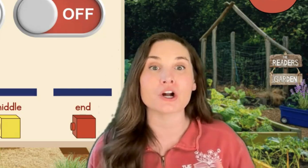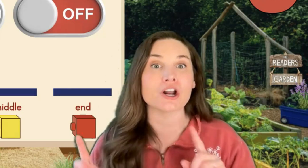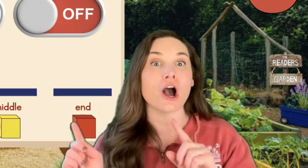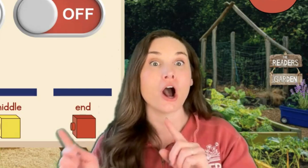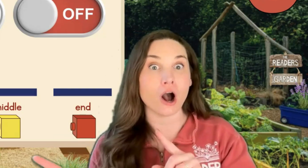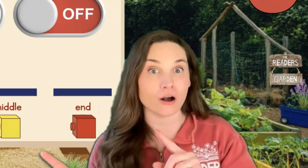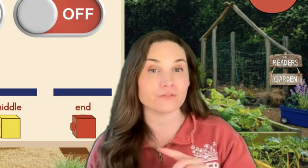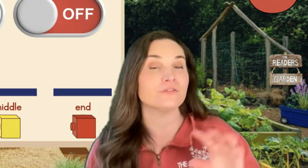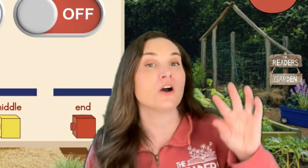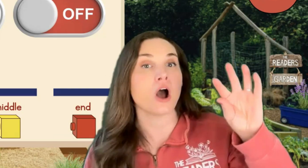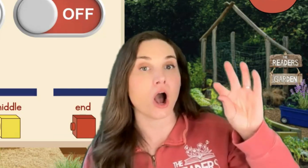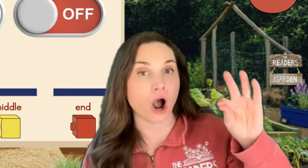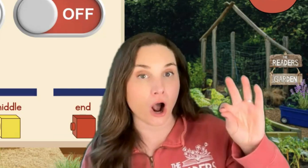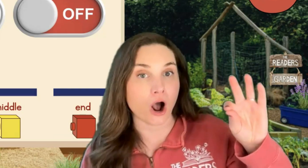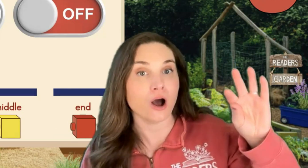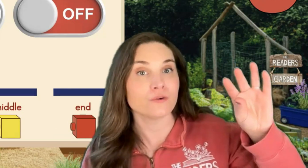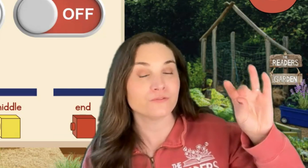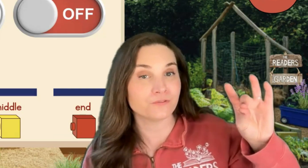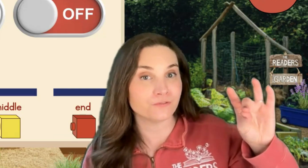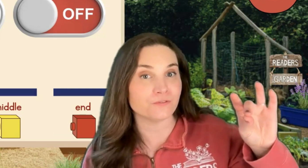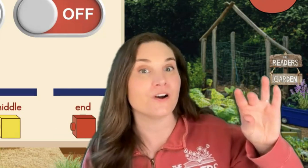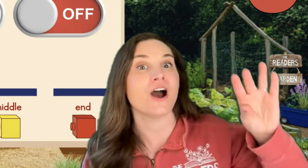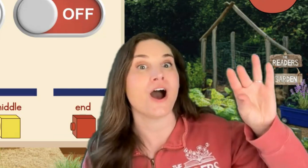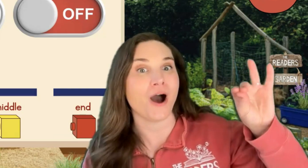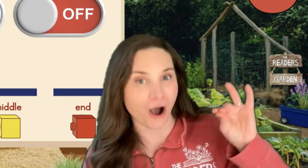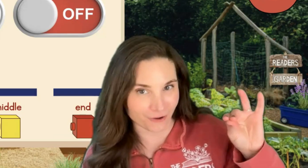of the word off, off.